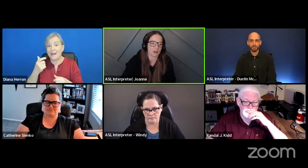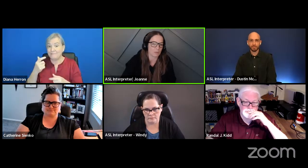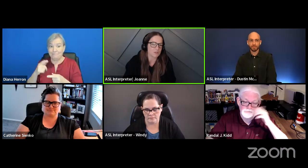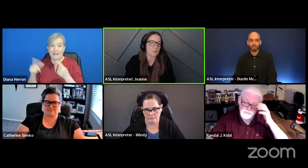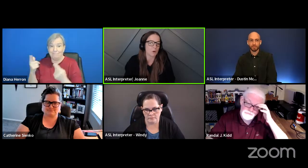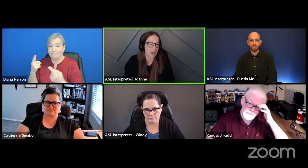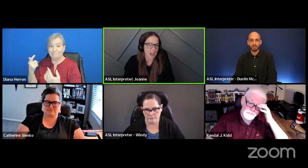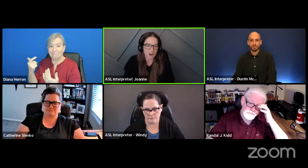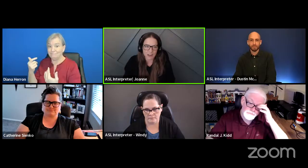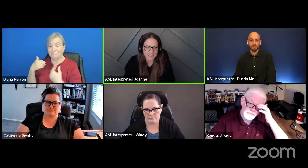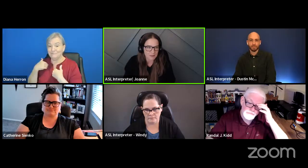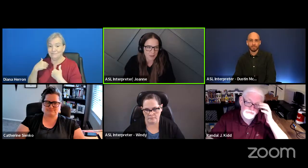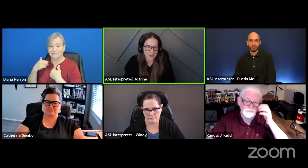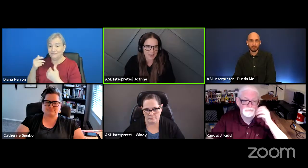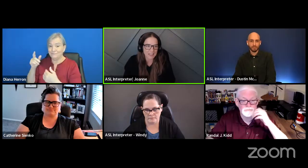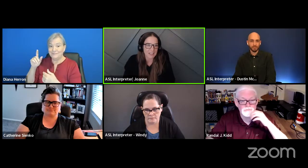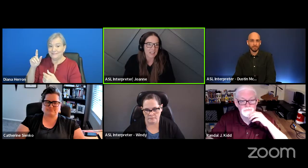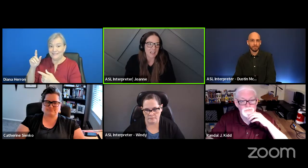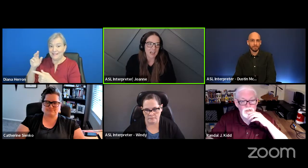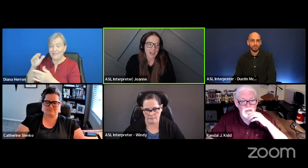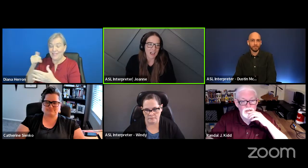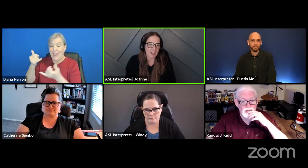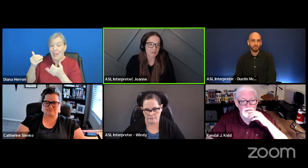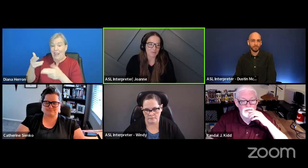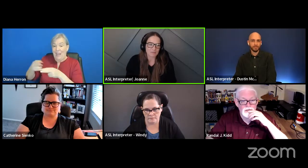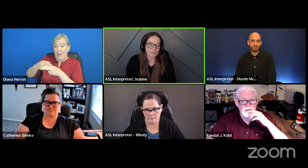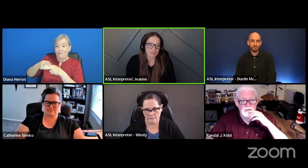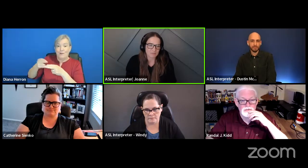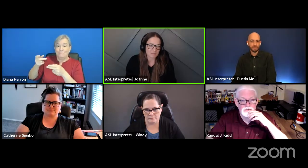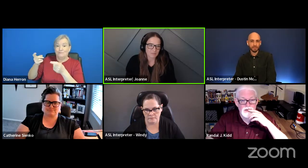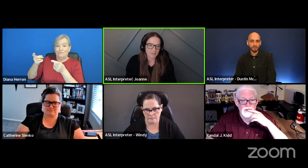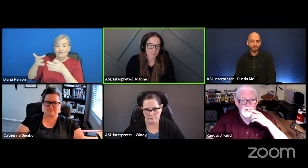for or postpone hiring somebody,